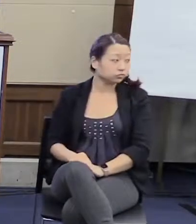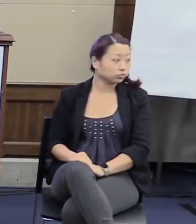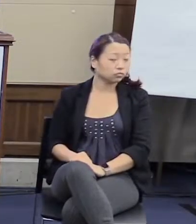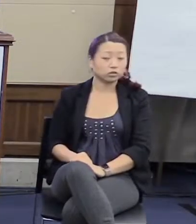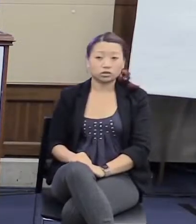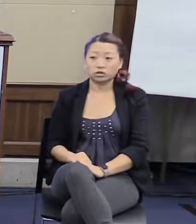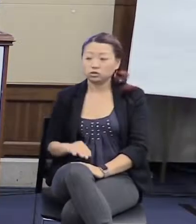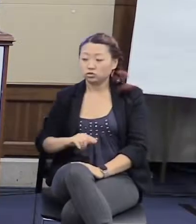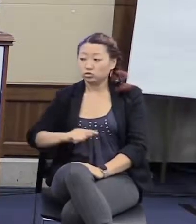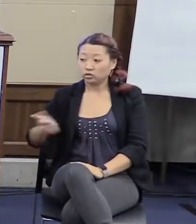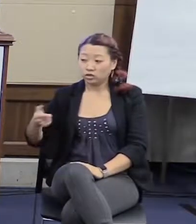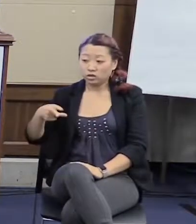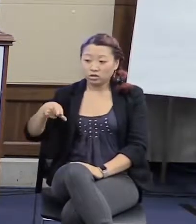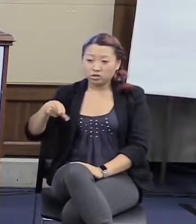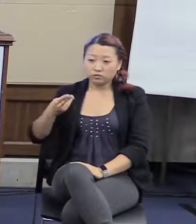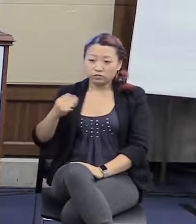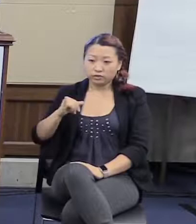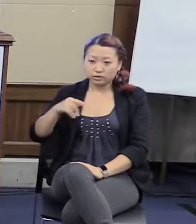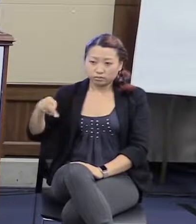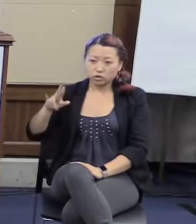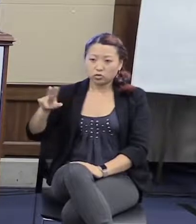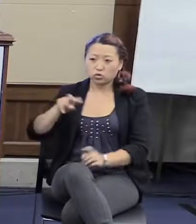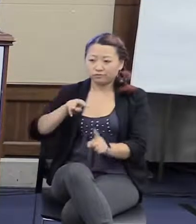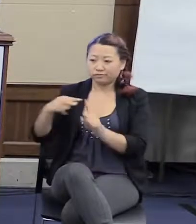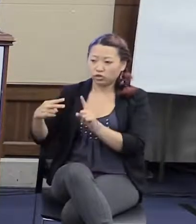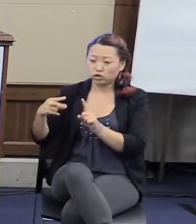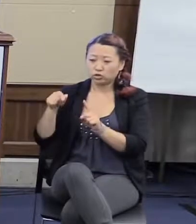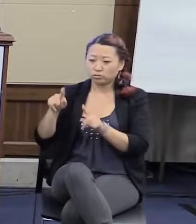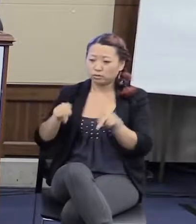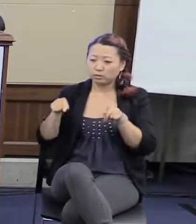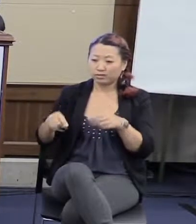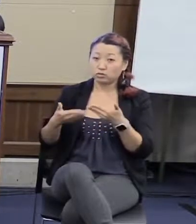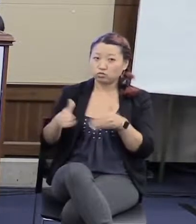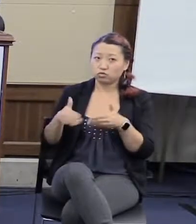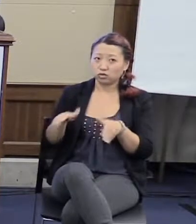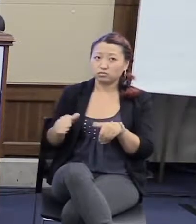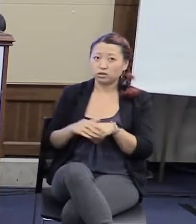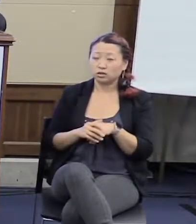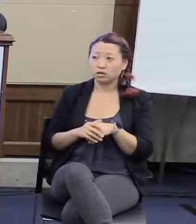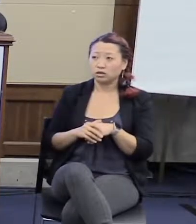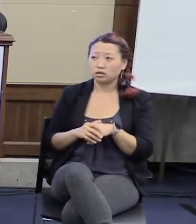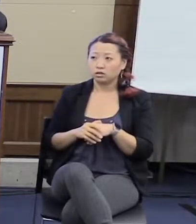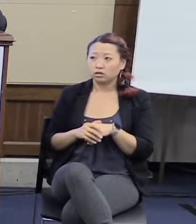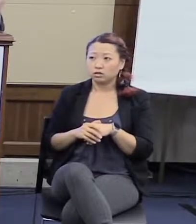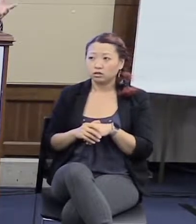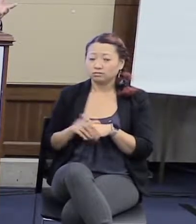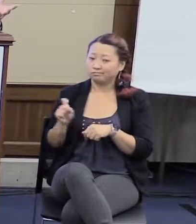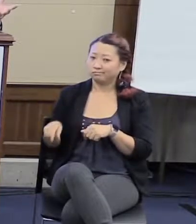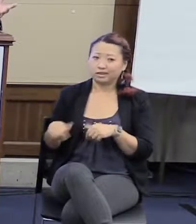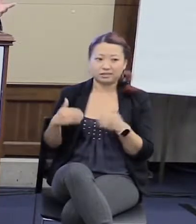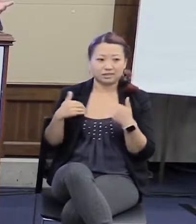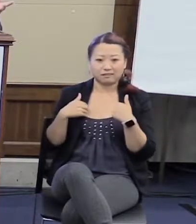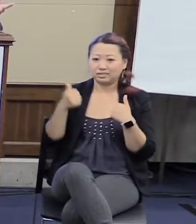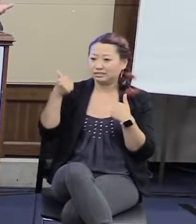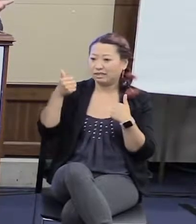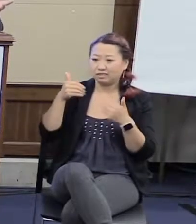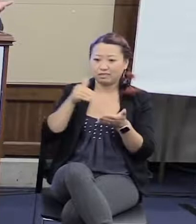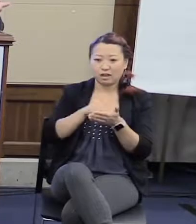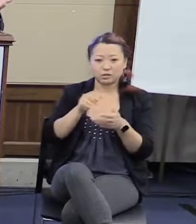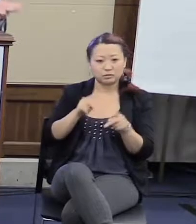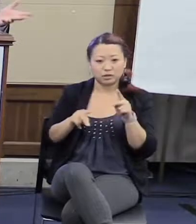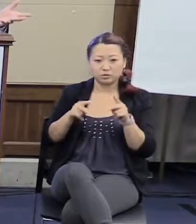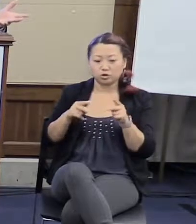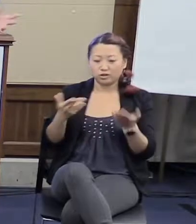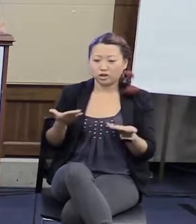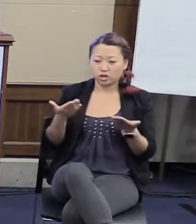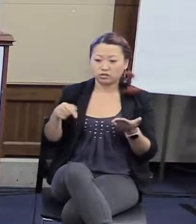Philip, so in your view, what can the people in this room and there must be 10,000 people represented in this